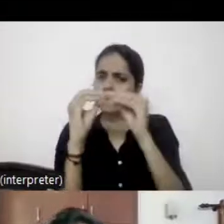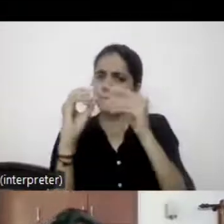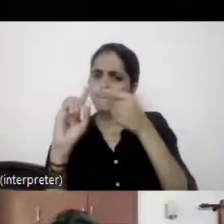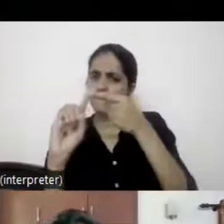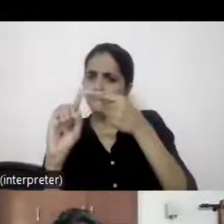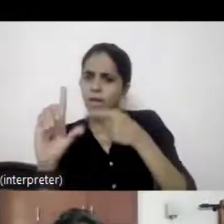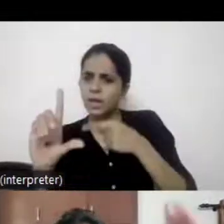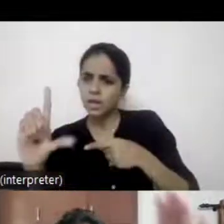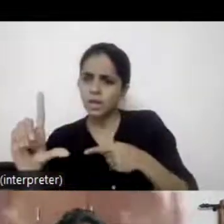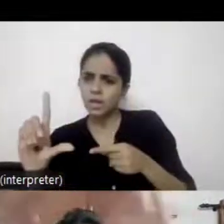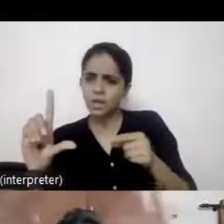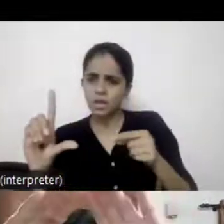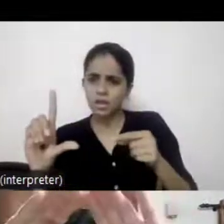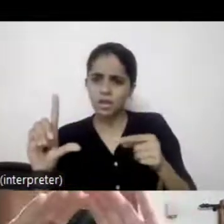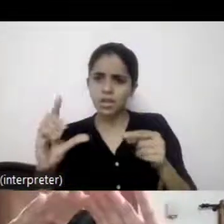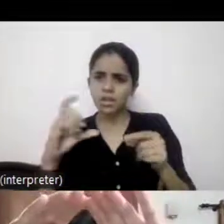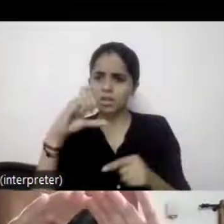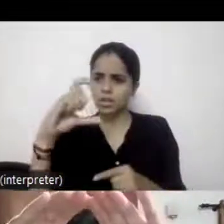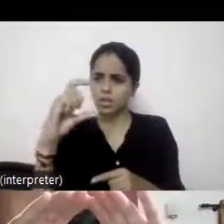Now it's in the shape of a bell,